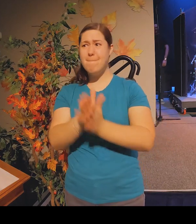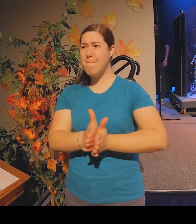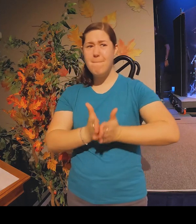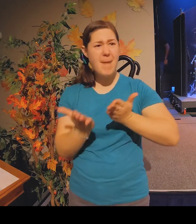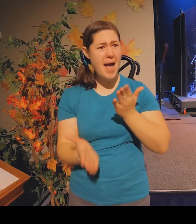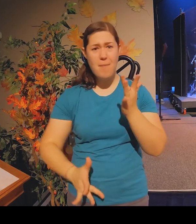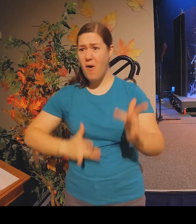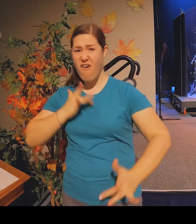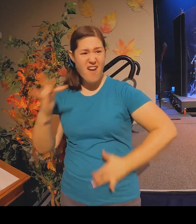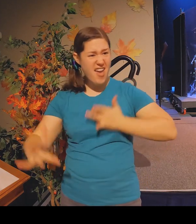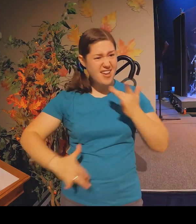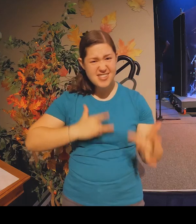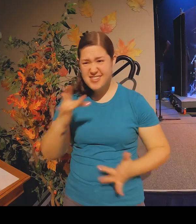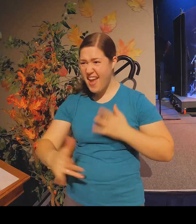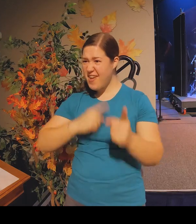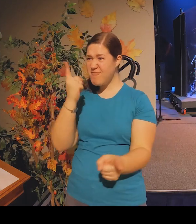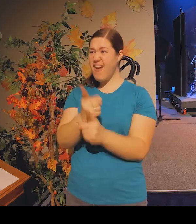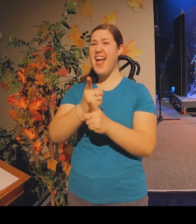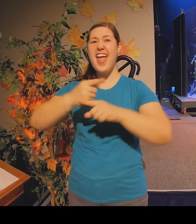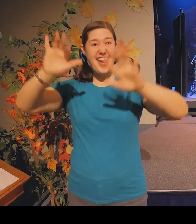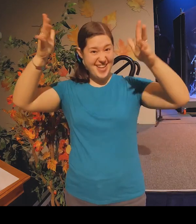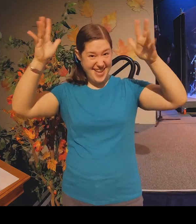excited are you?